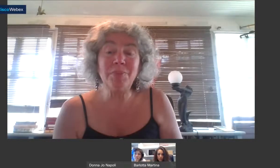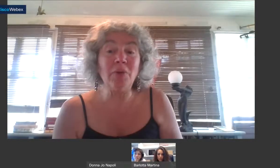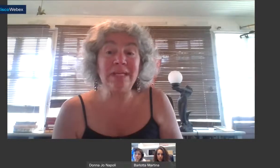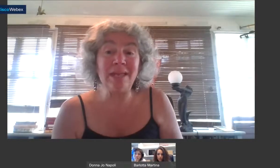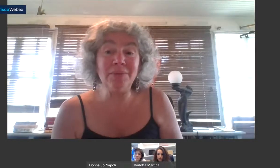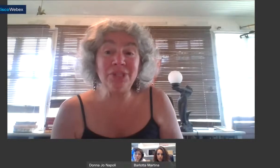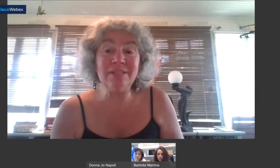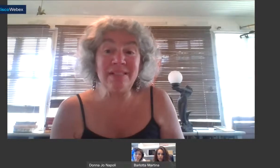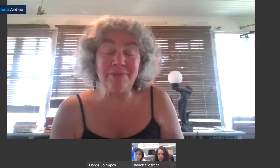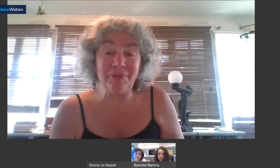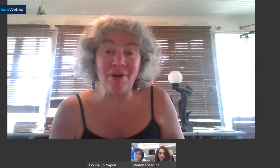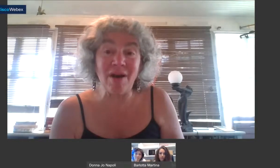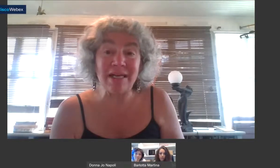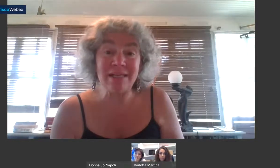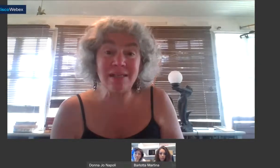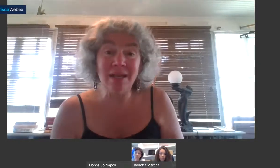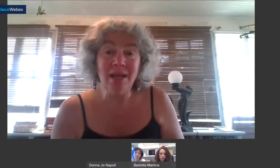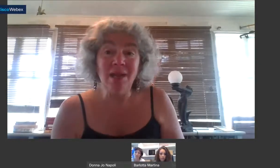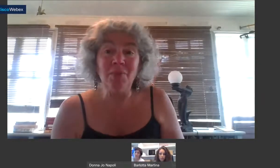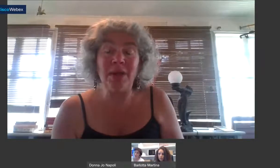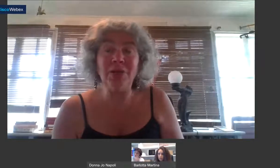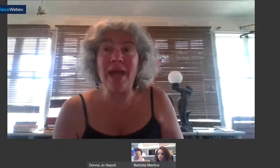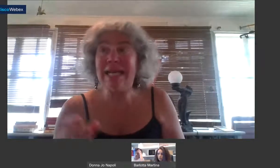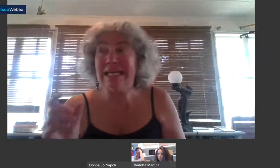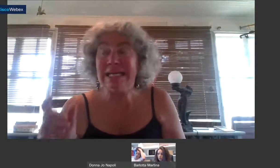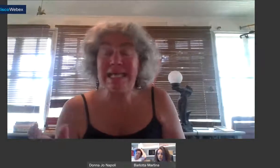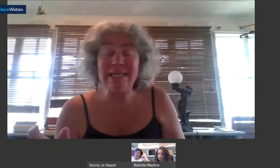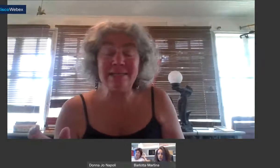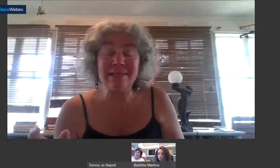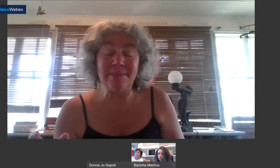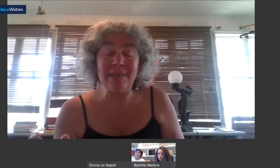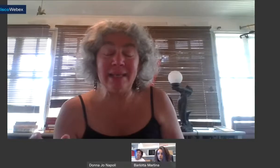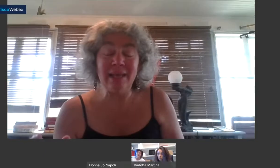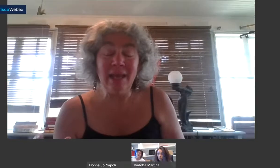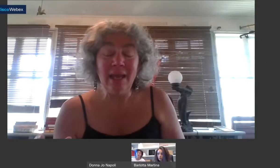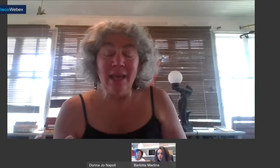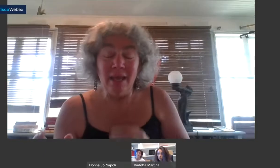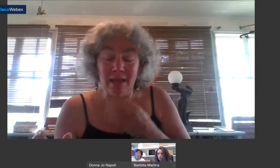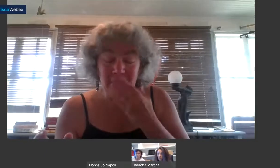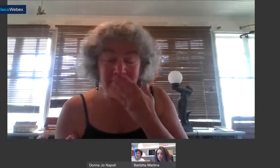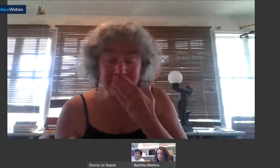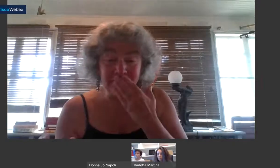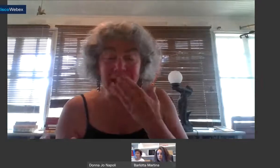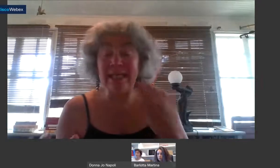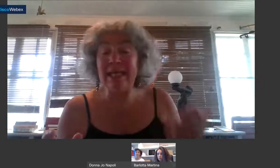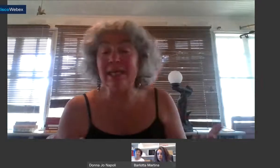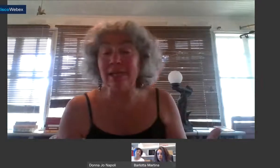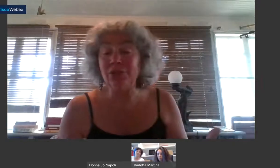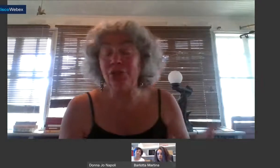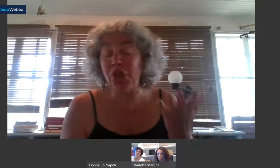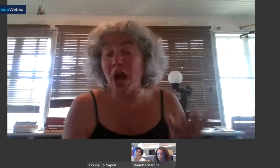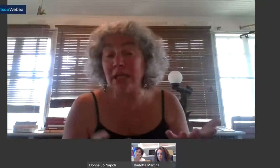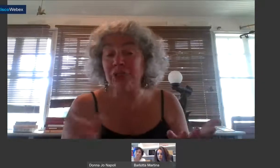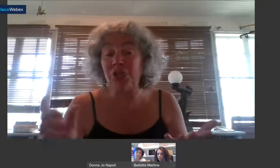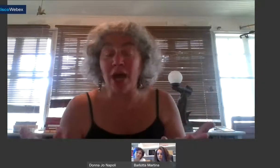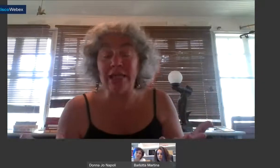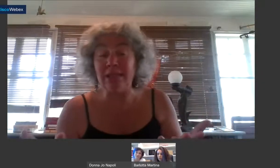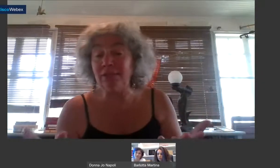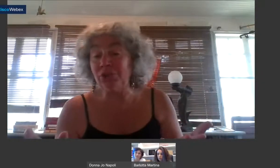Spoken languages differ on it. When you add an E to something in English, John, Johnny